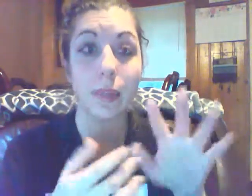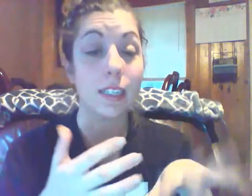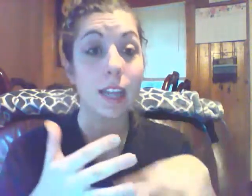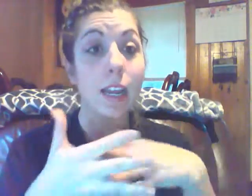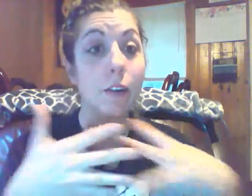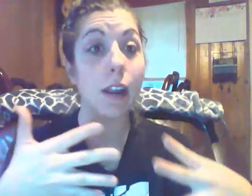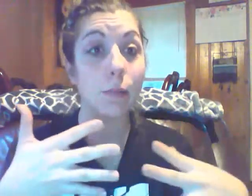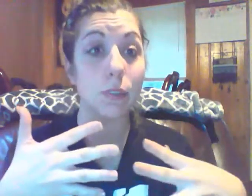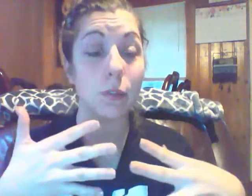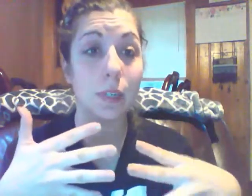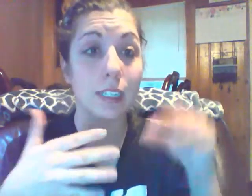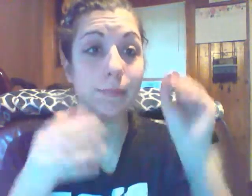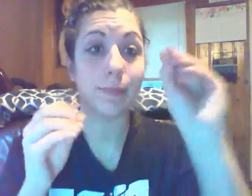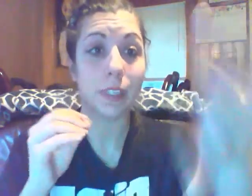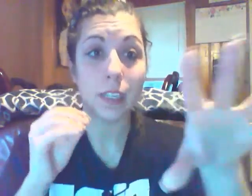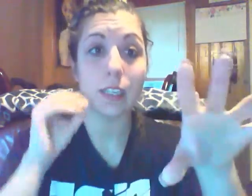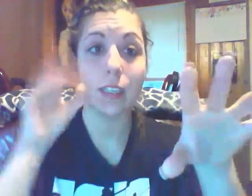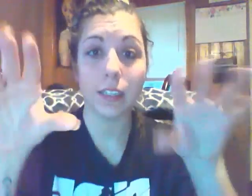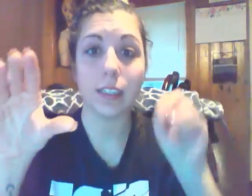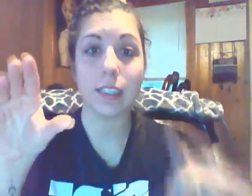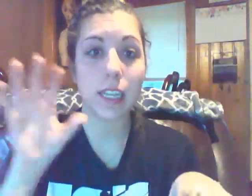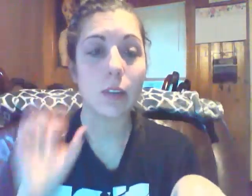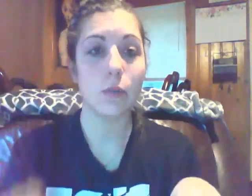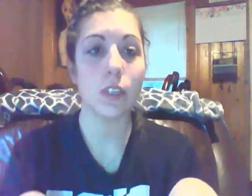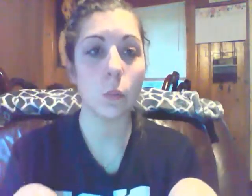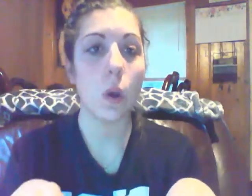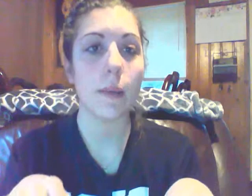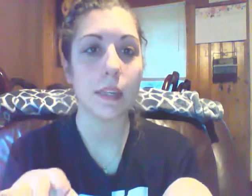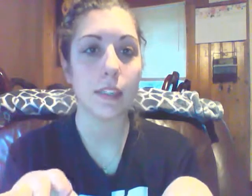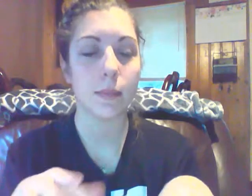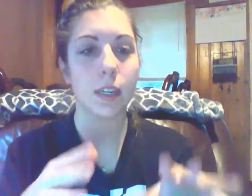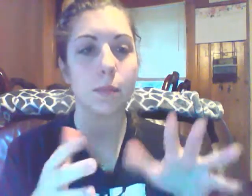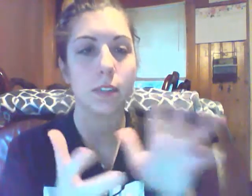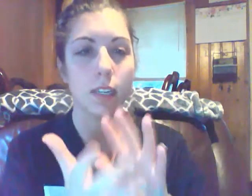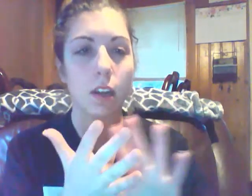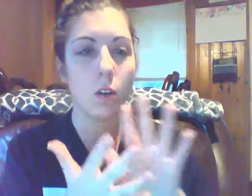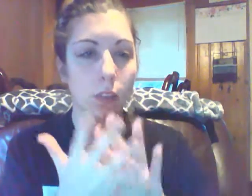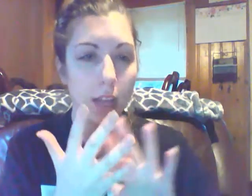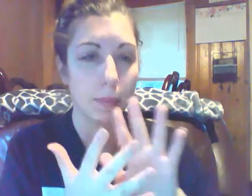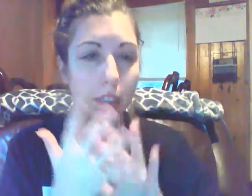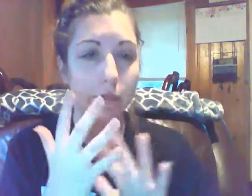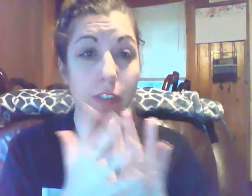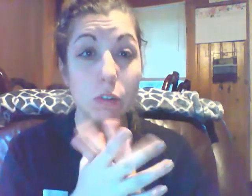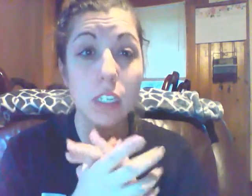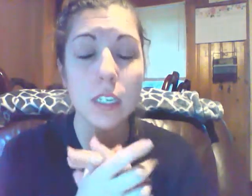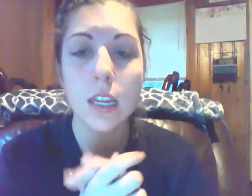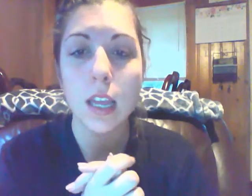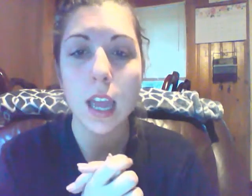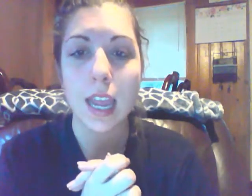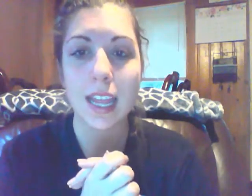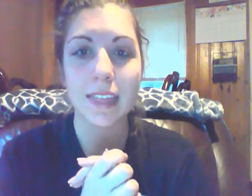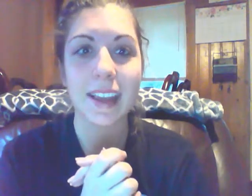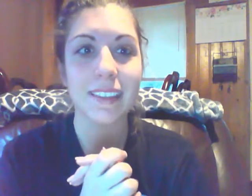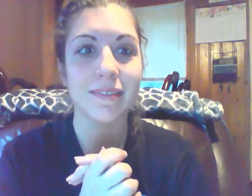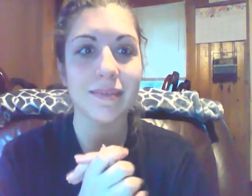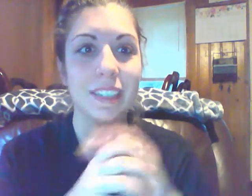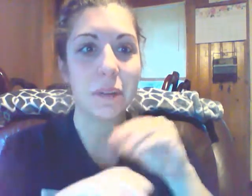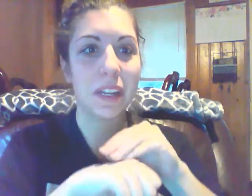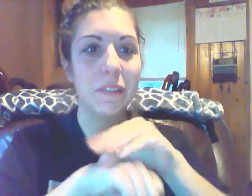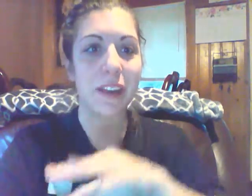like a diagram so we can clearly state who does what, because sometimes there's like an overlapping confusion, and that that